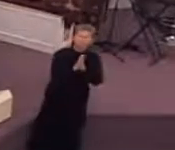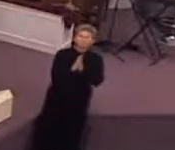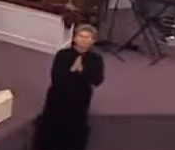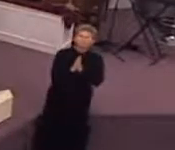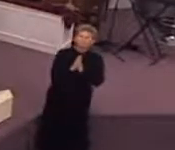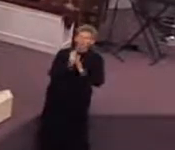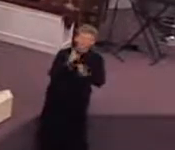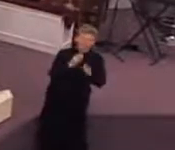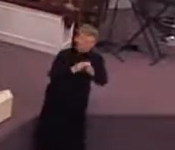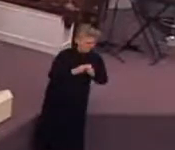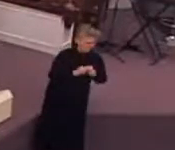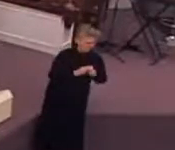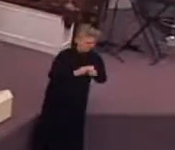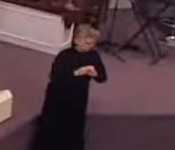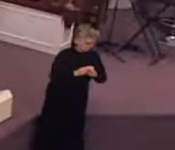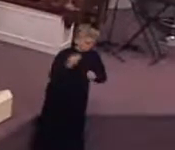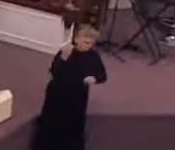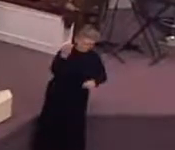upon his name.